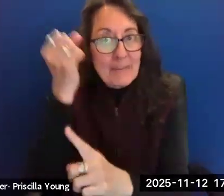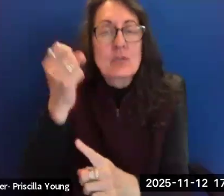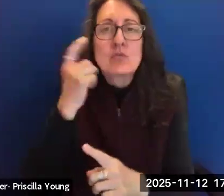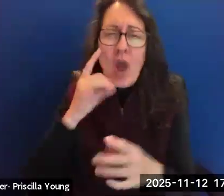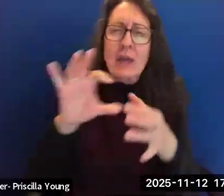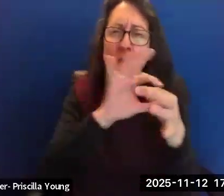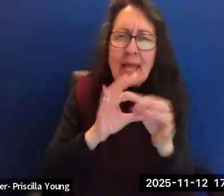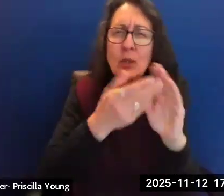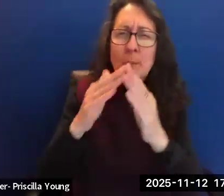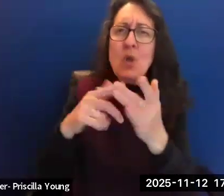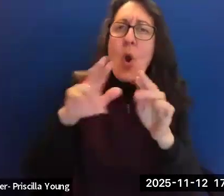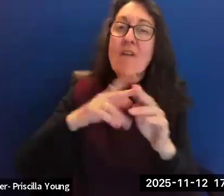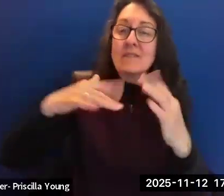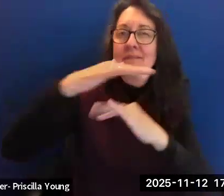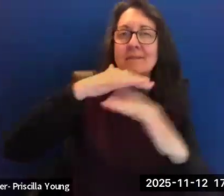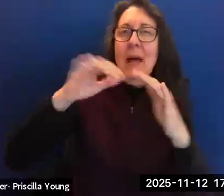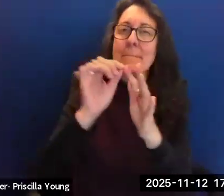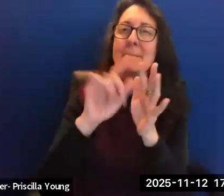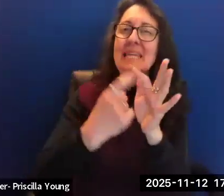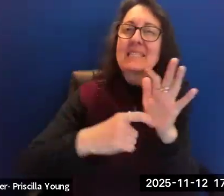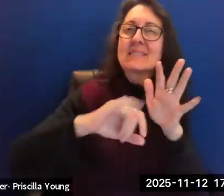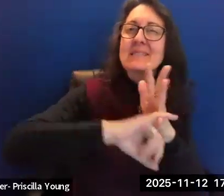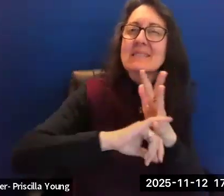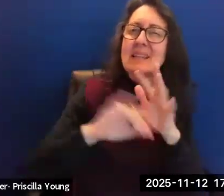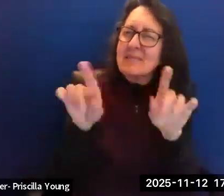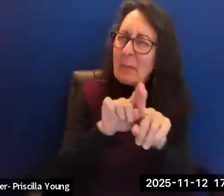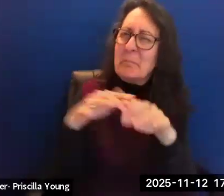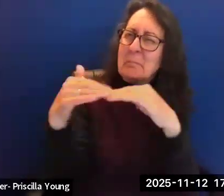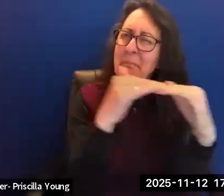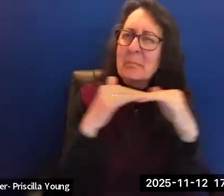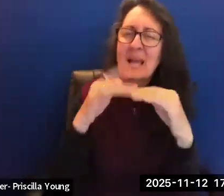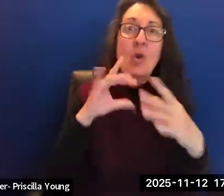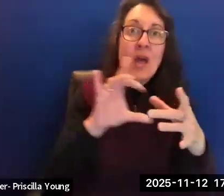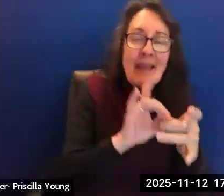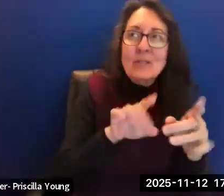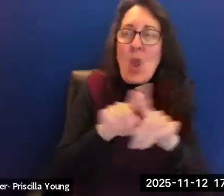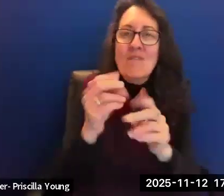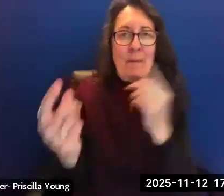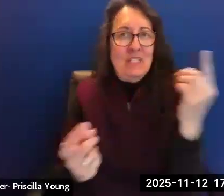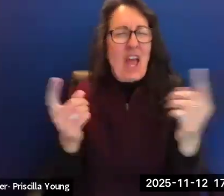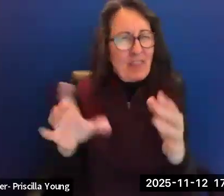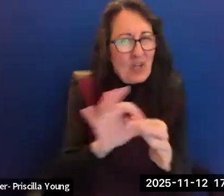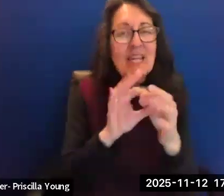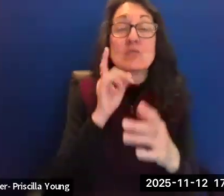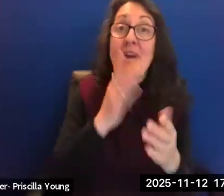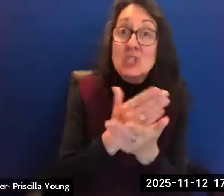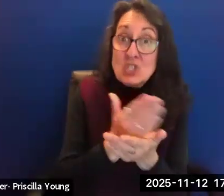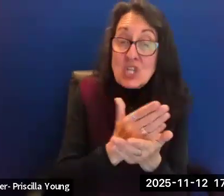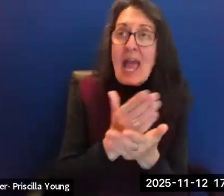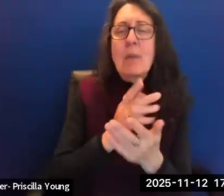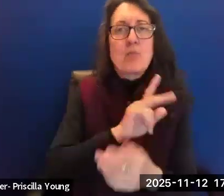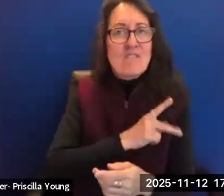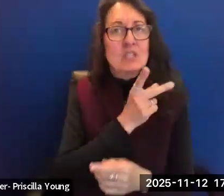and learn from each other, to provide professional learning opportunities and connections with other key